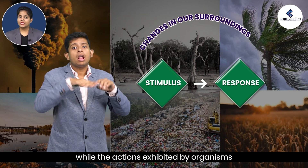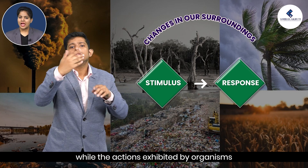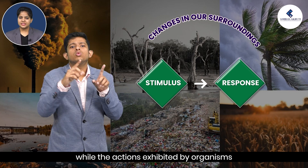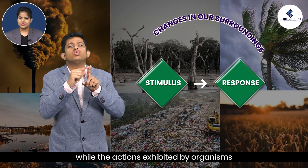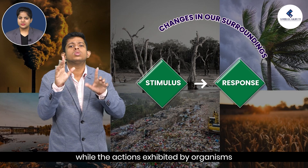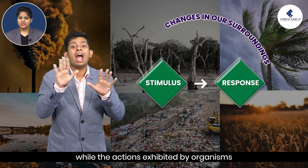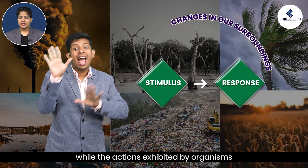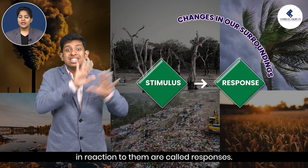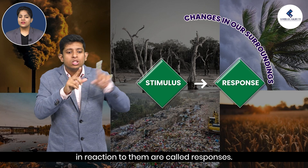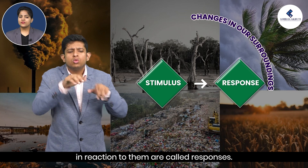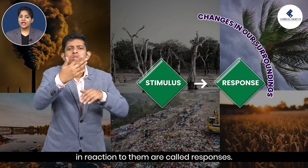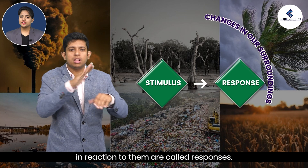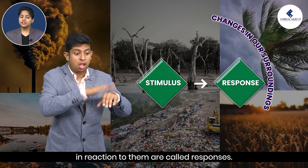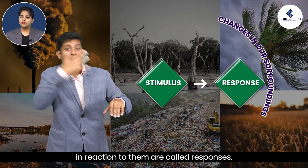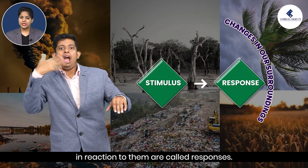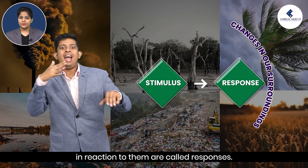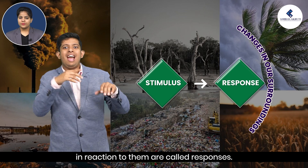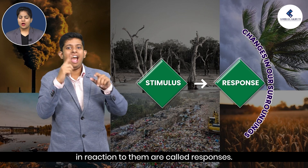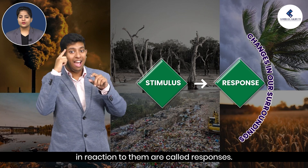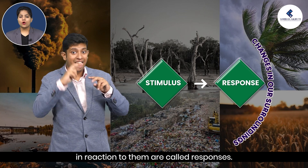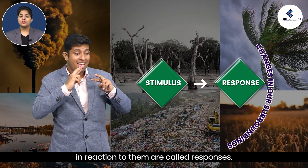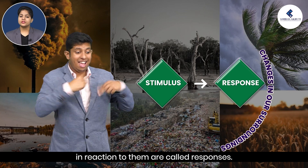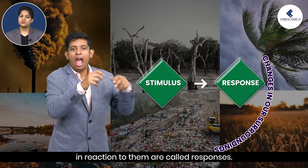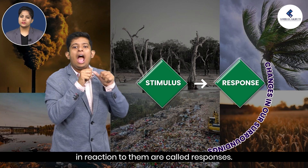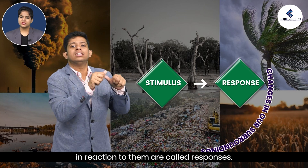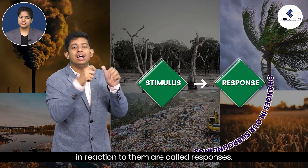by organisms in reaction to them